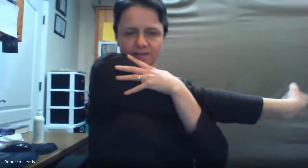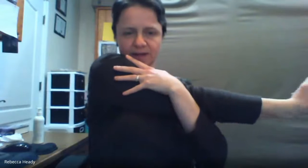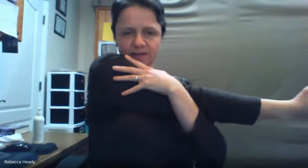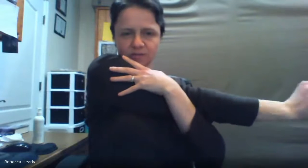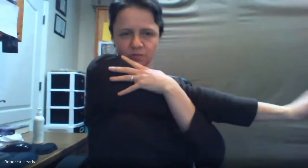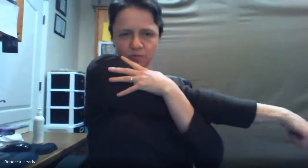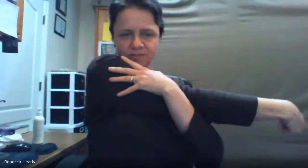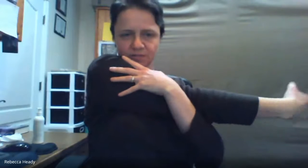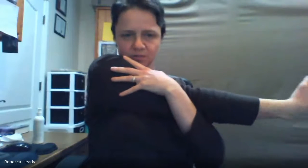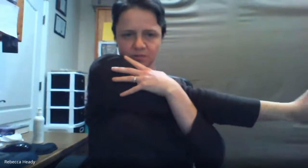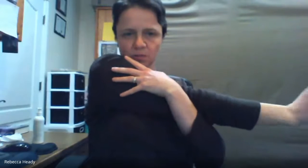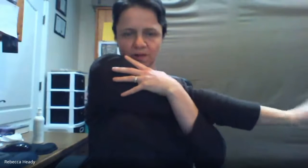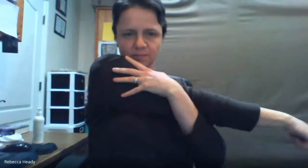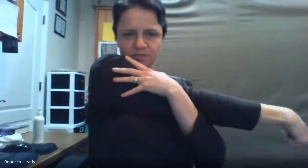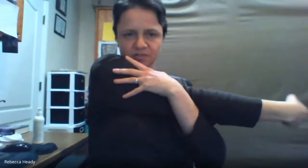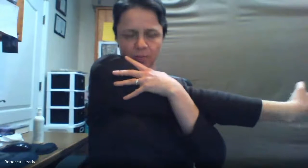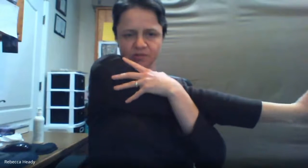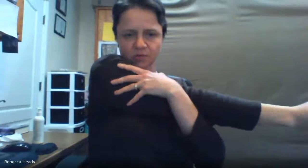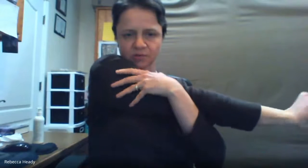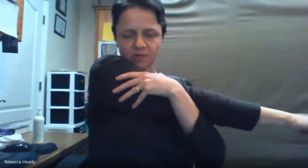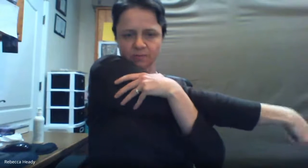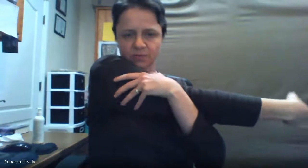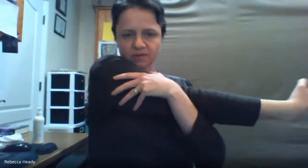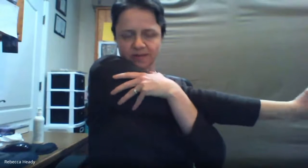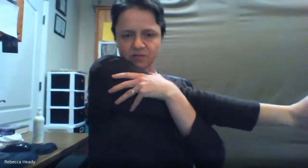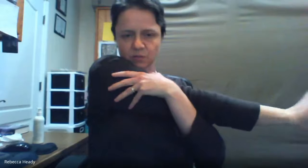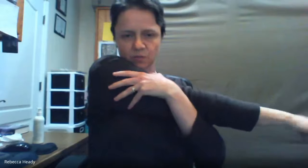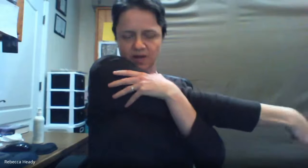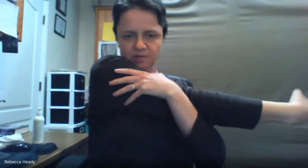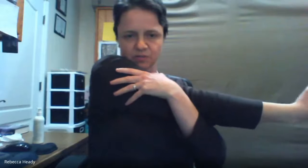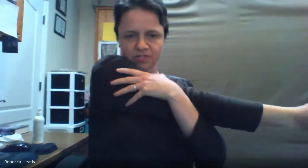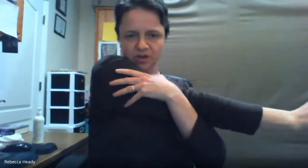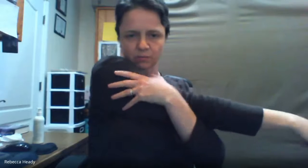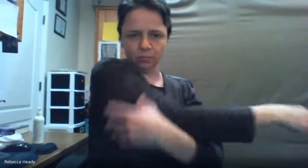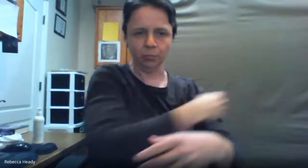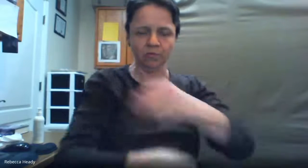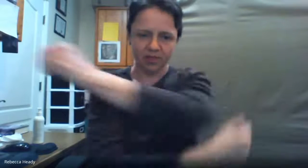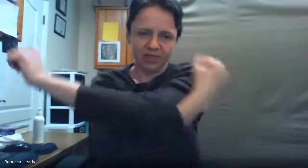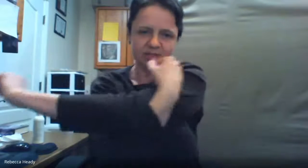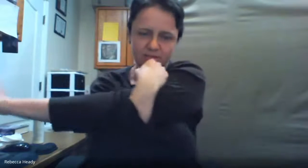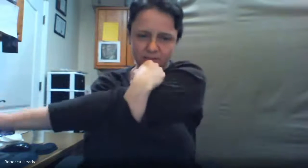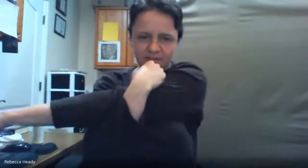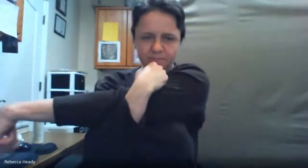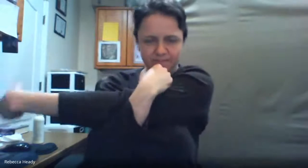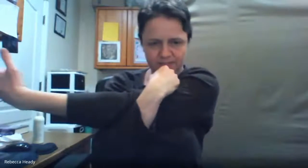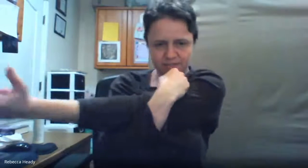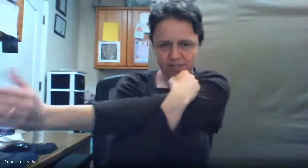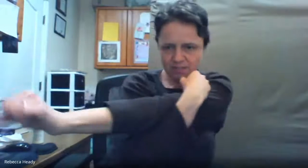I like to do little wrist turns too while I'm stretching out my shoulders so that I'm doing like 2 kind of stretch out movement things at the same time.